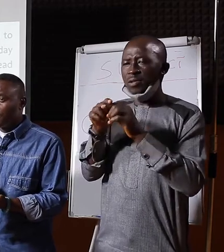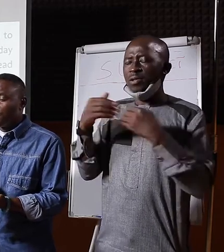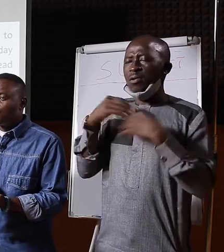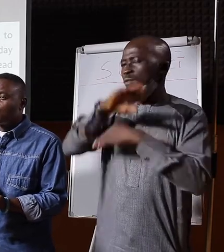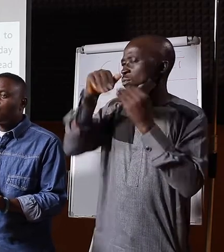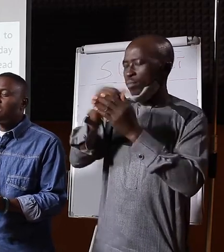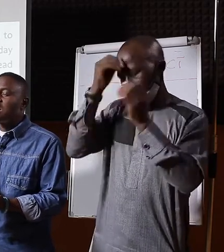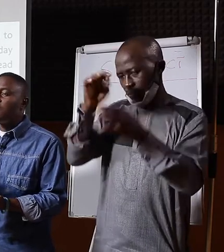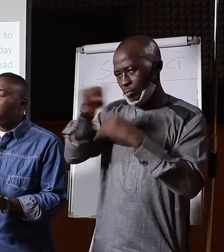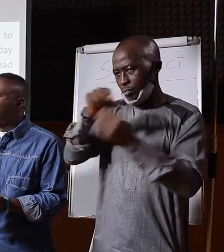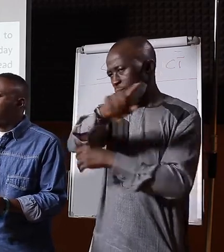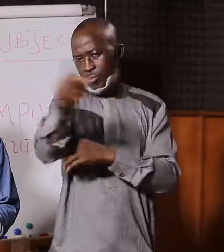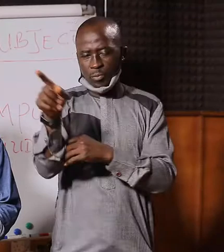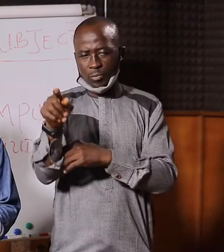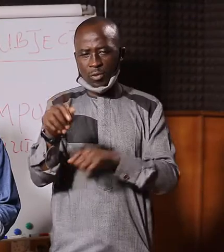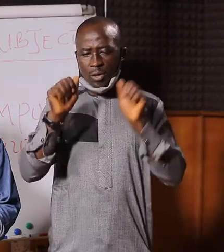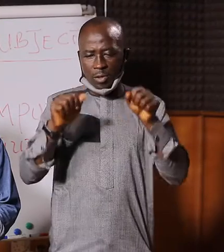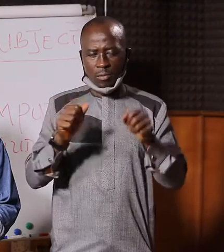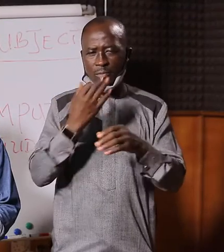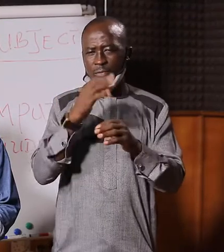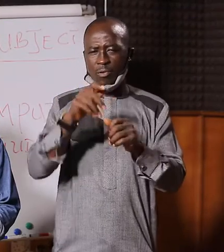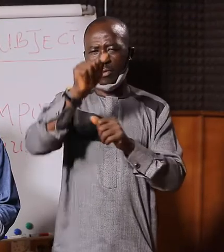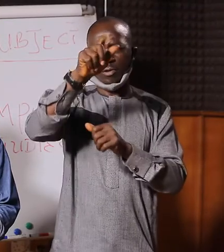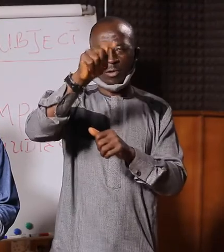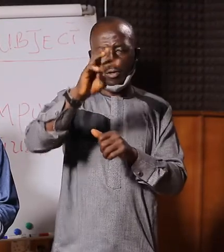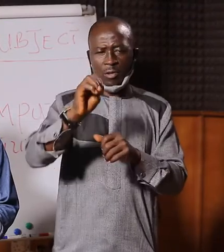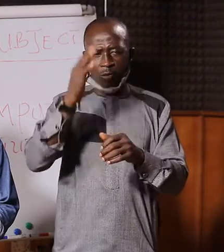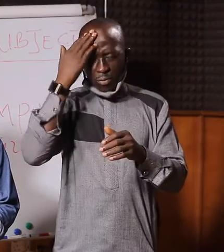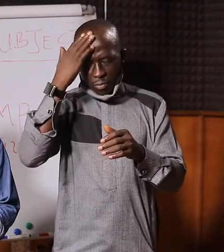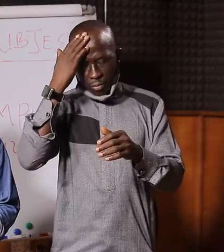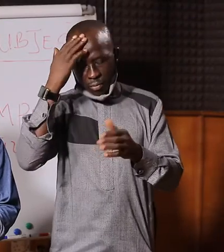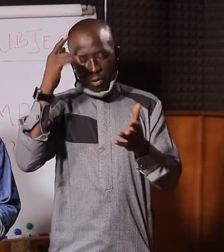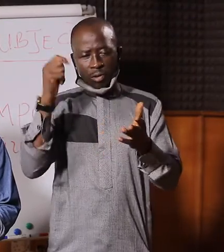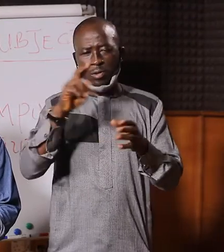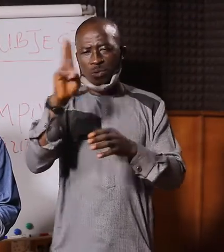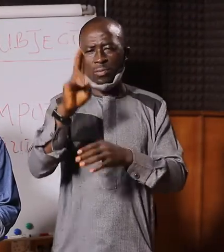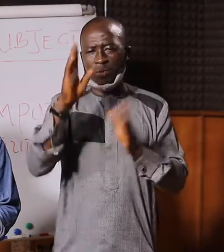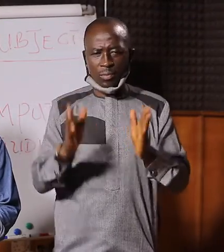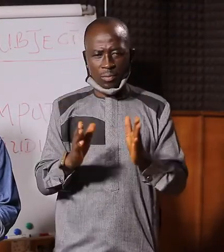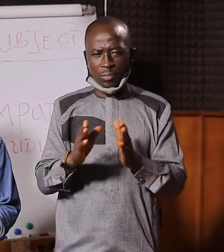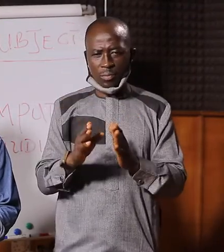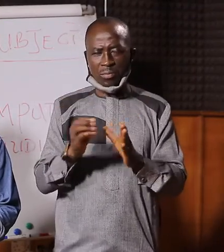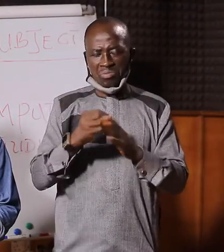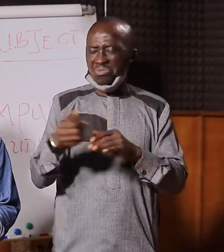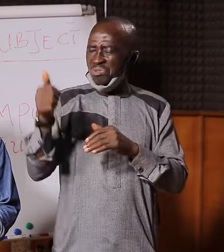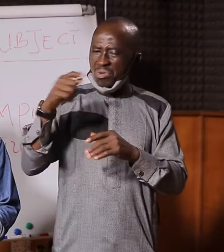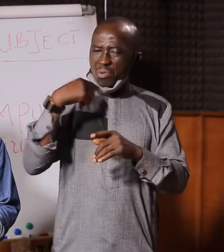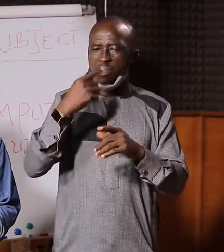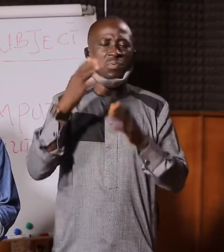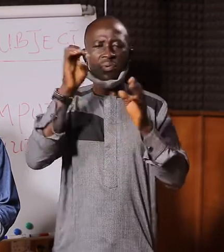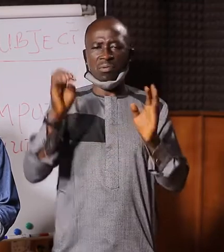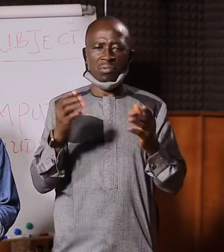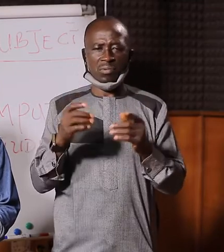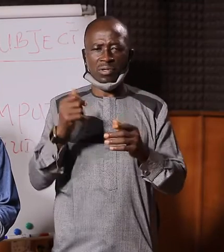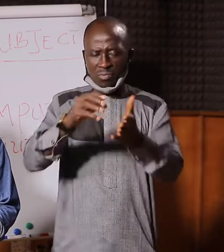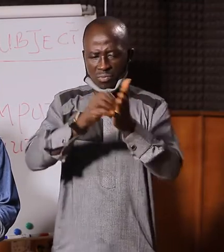you. So the ability of the ATM card to recognize its user or whosoever the owner of